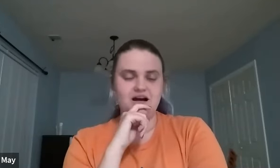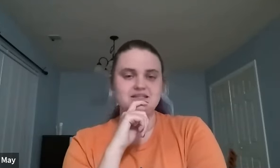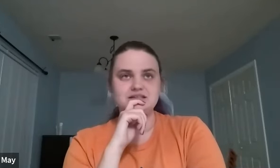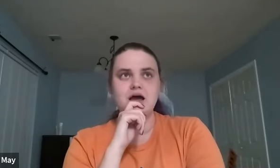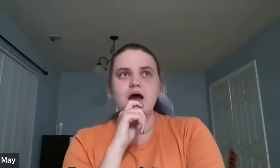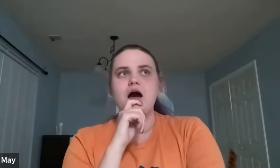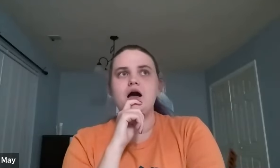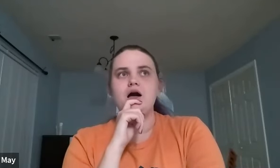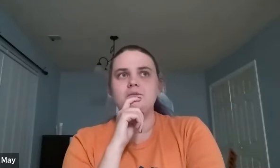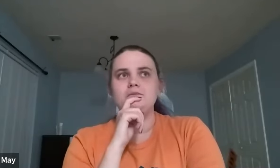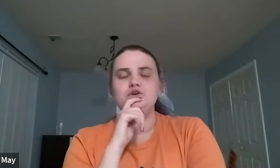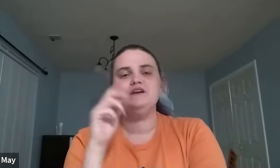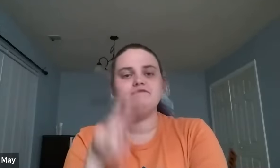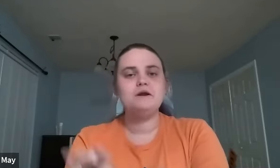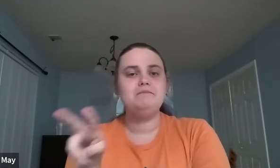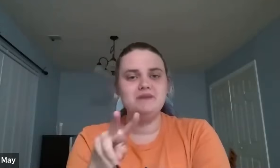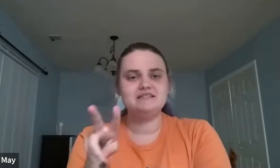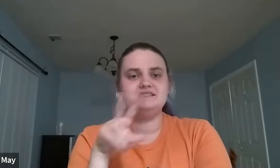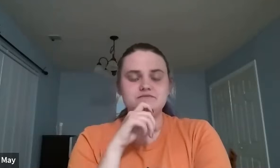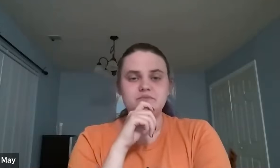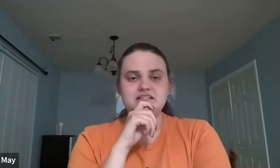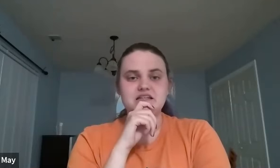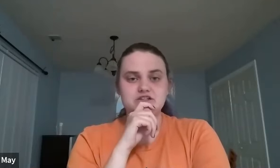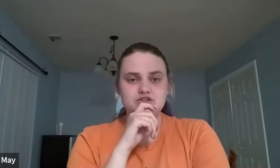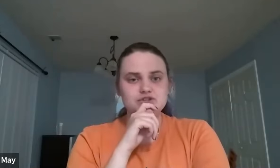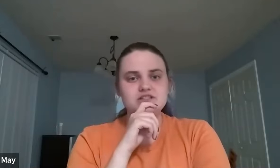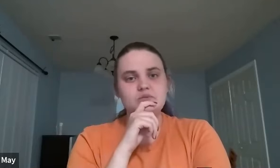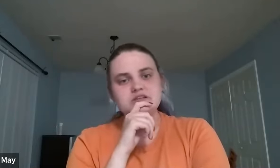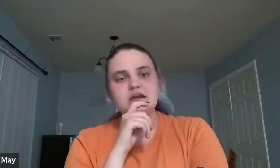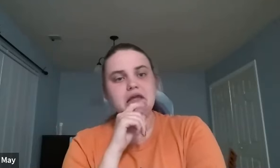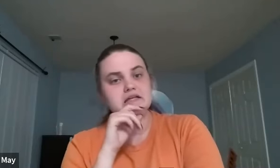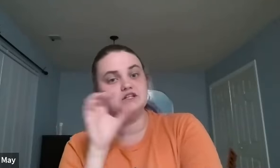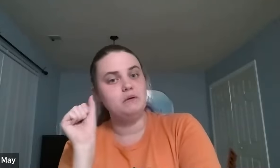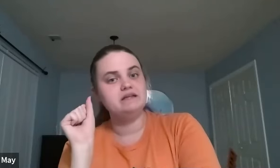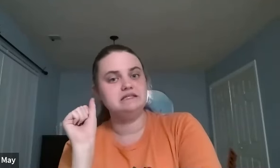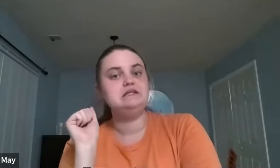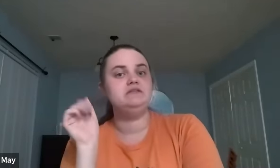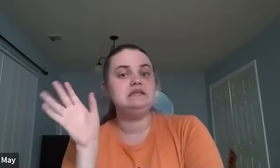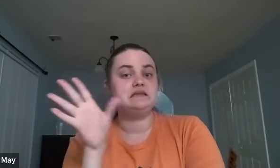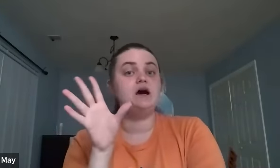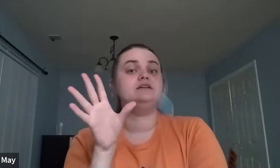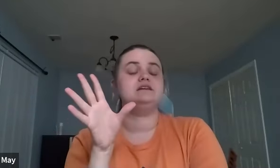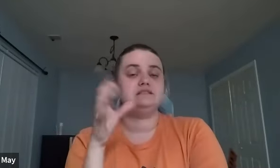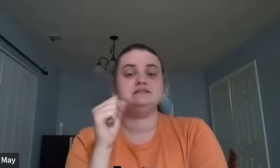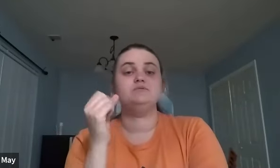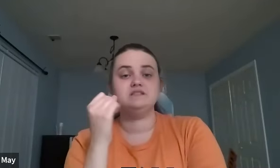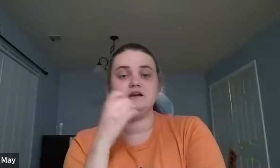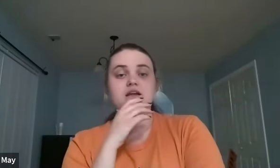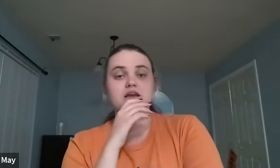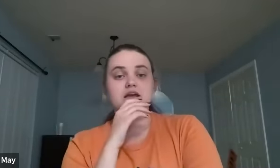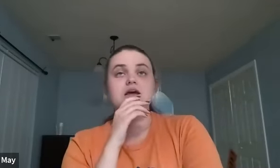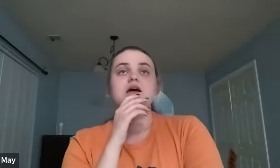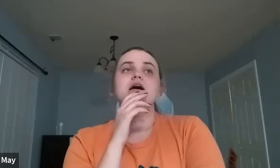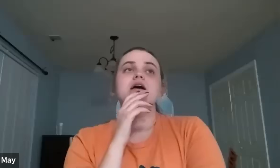classes, you can get very mixed answers. Some will say, yes, no, I see these signs. I see someone signing it.